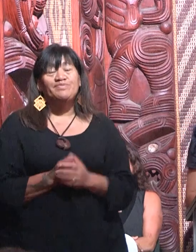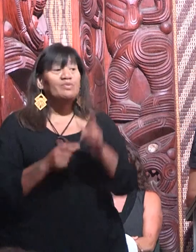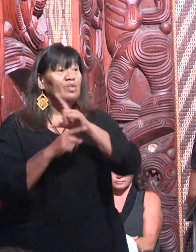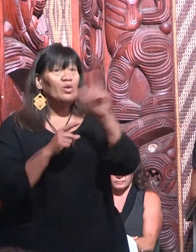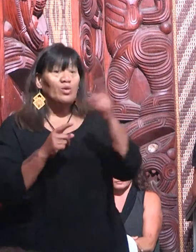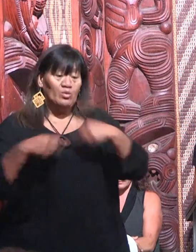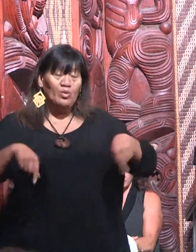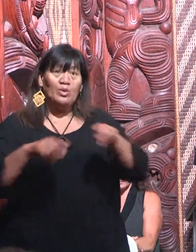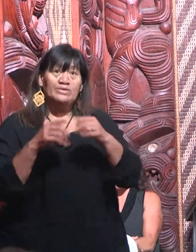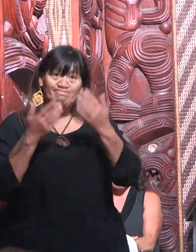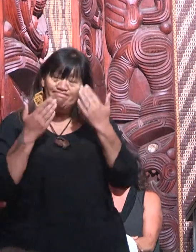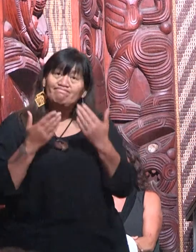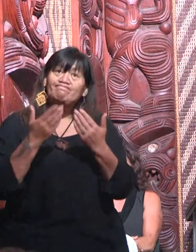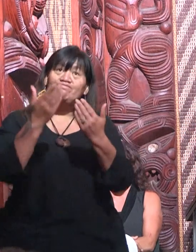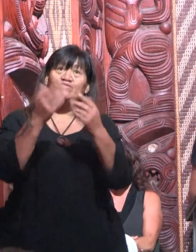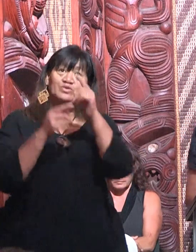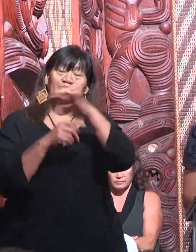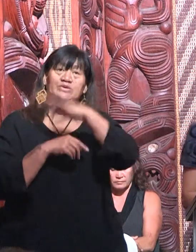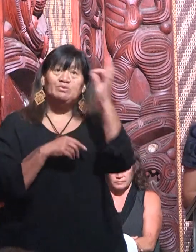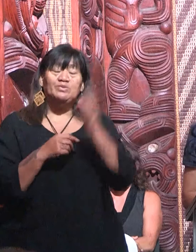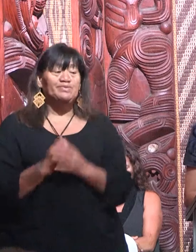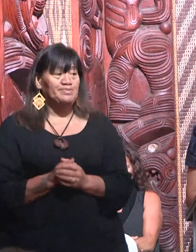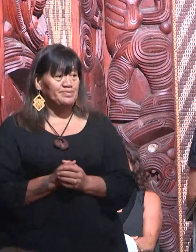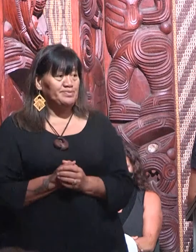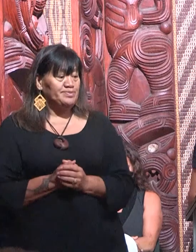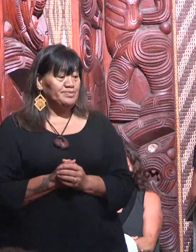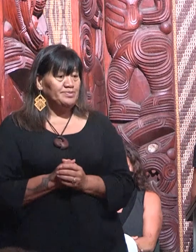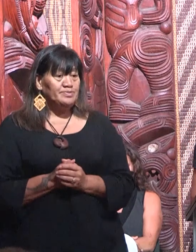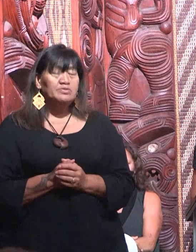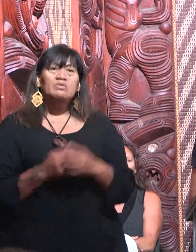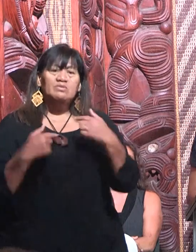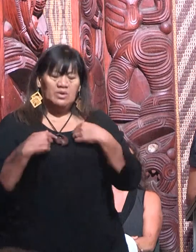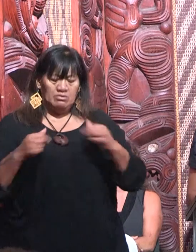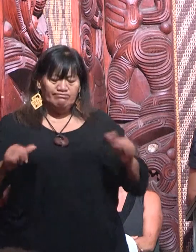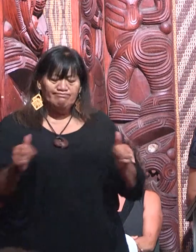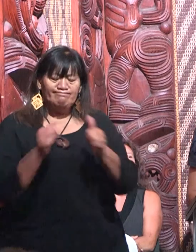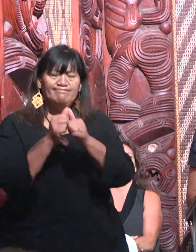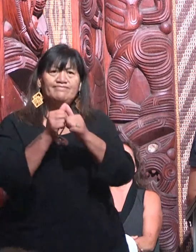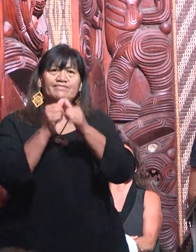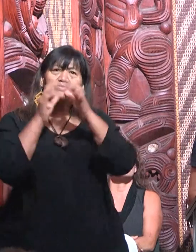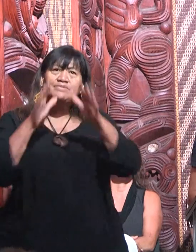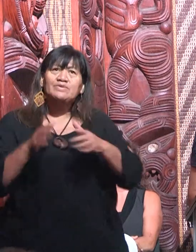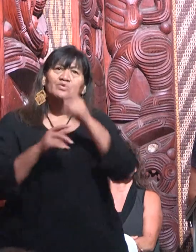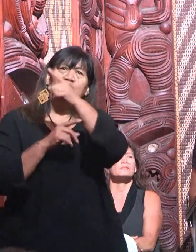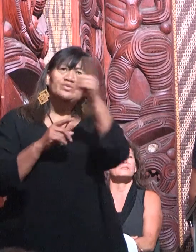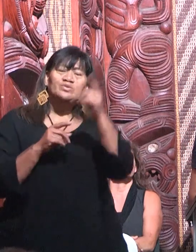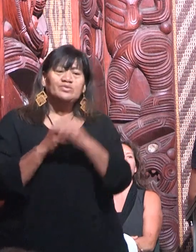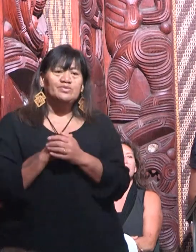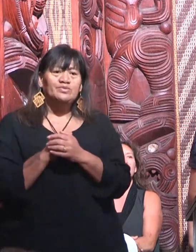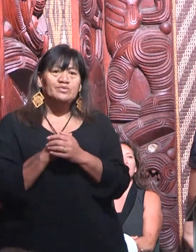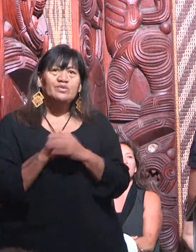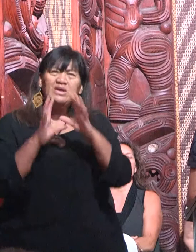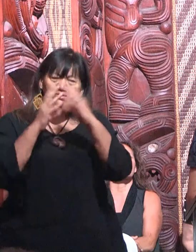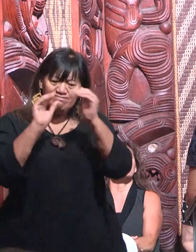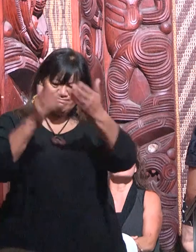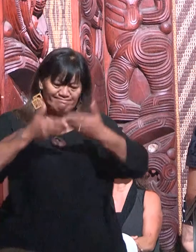we bow before you this morning. Ka whakamoe miti ki a koe, mo au